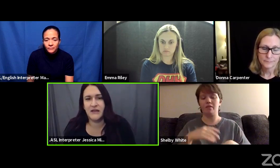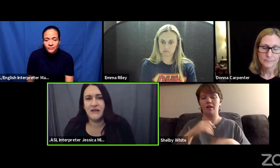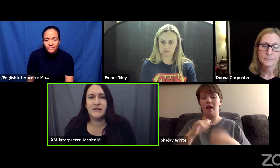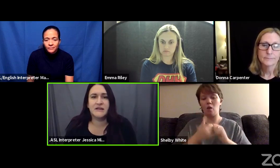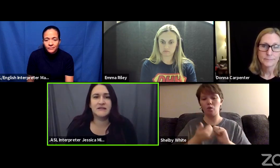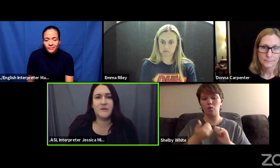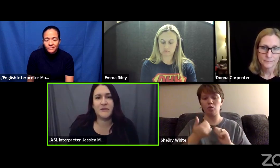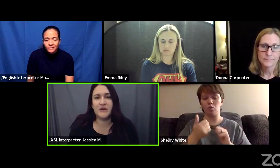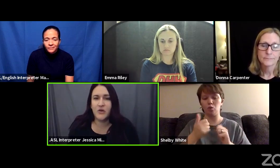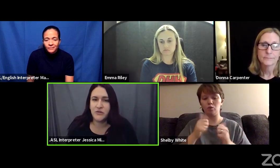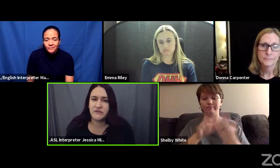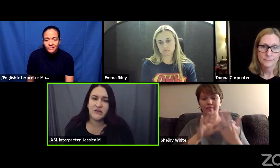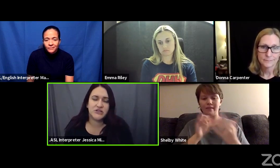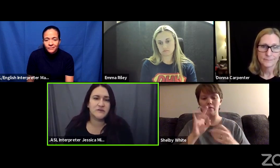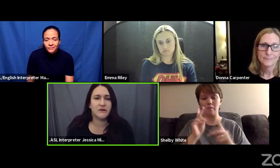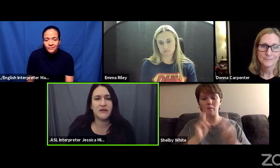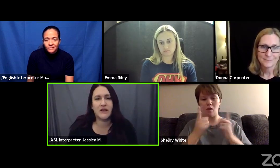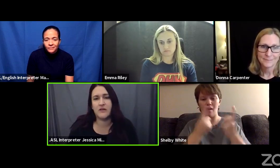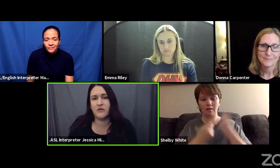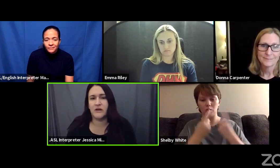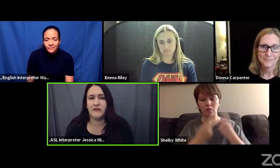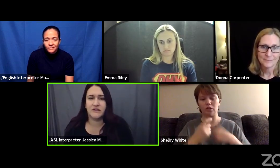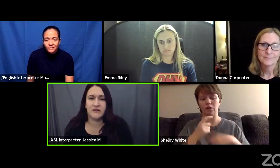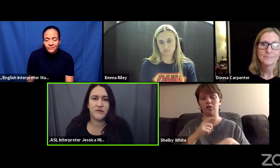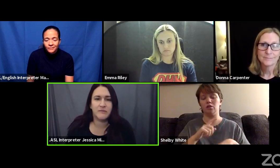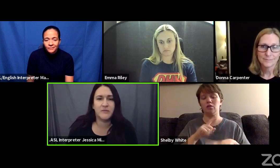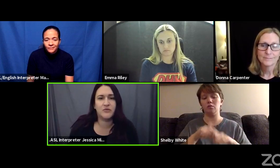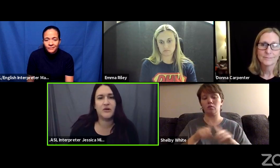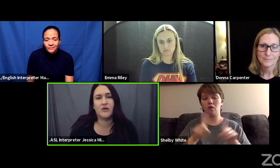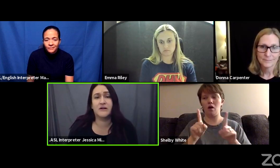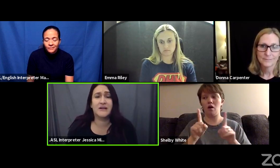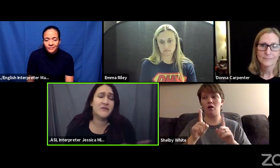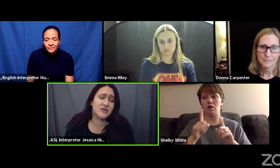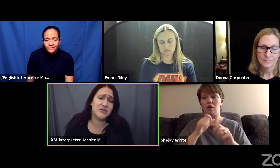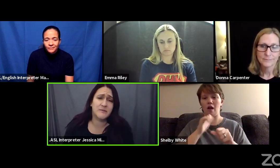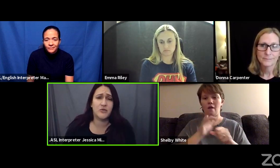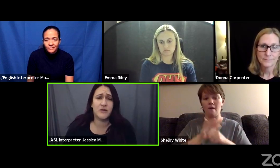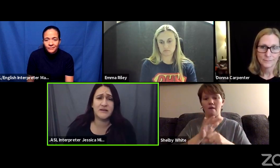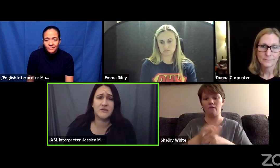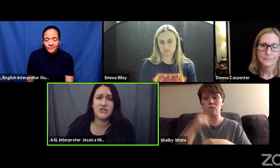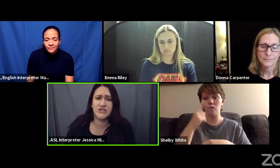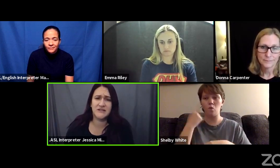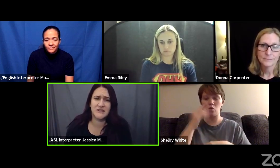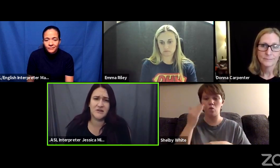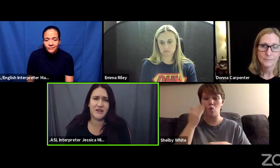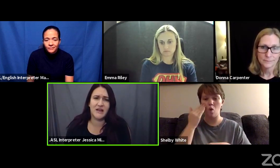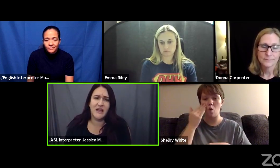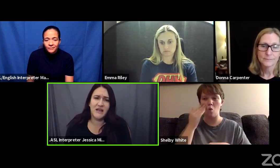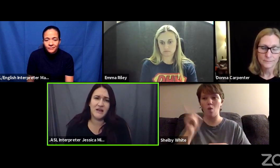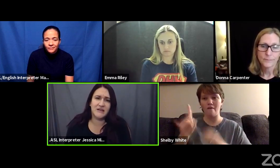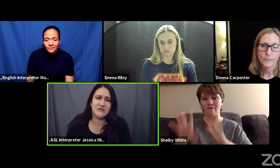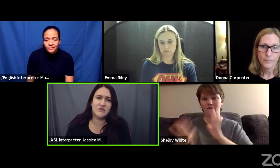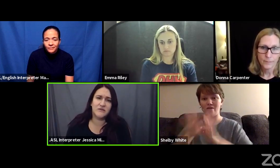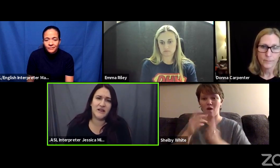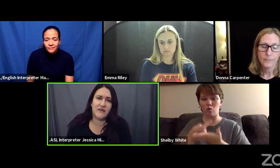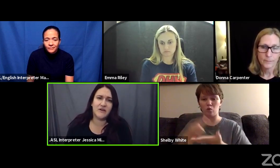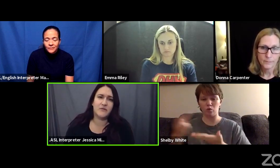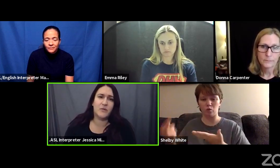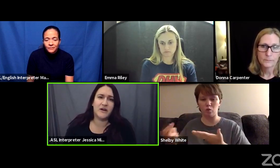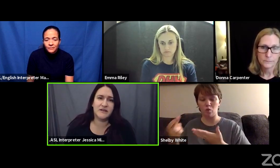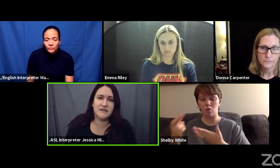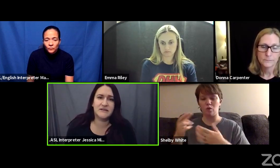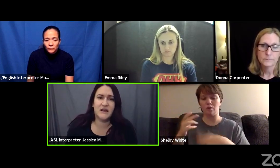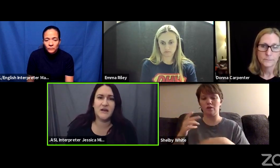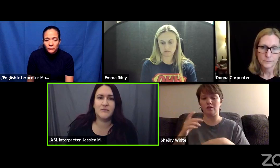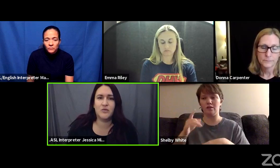that I can tell people like, no, don't touch, she's working, or like to confront people or even address people who ask questions and all that. I don't feel like I have